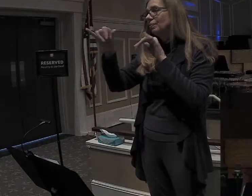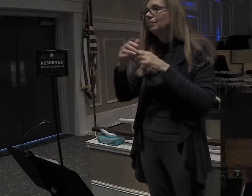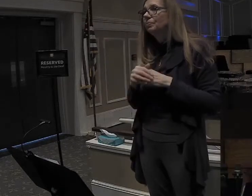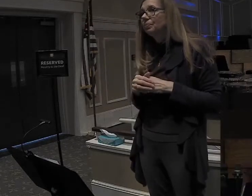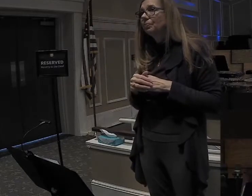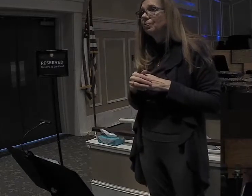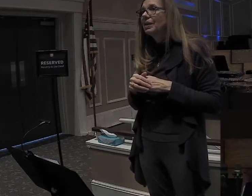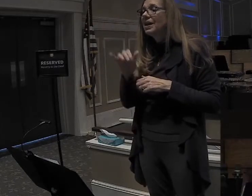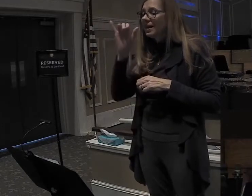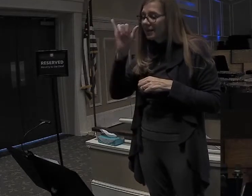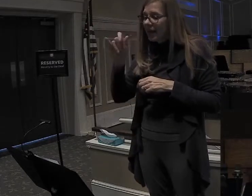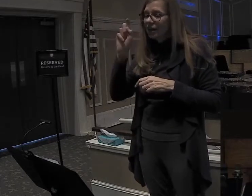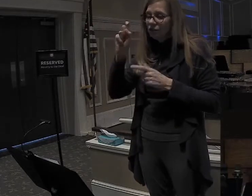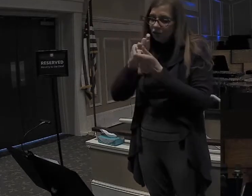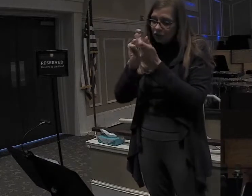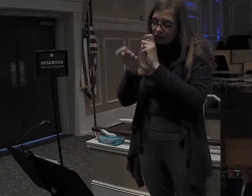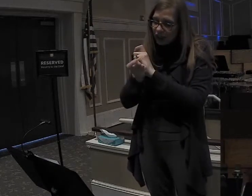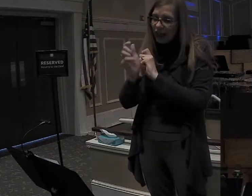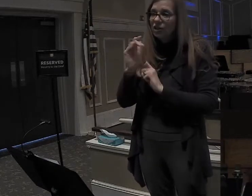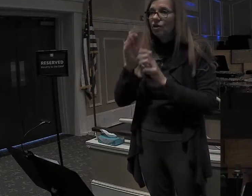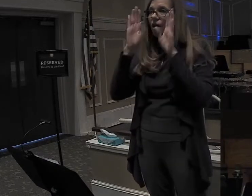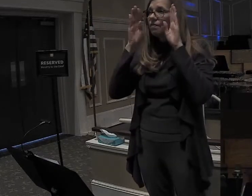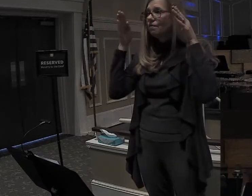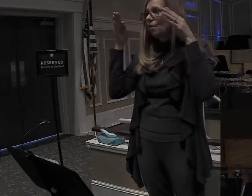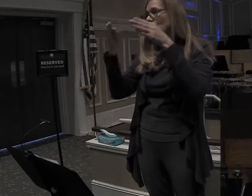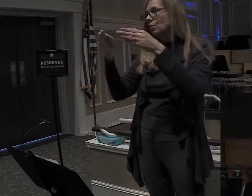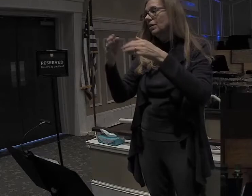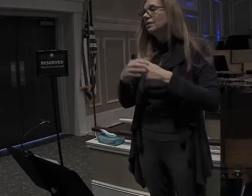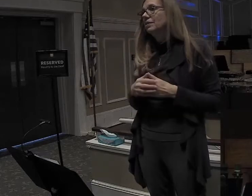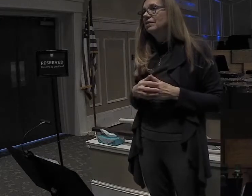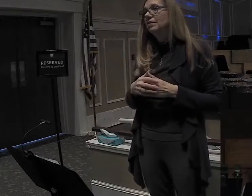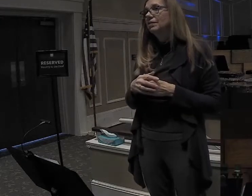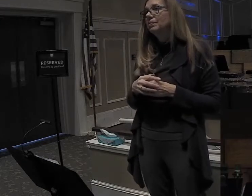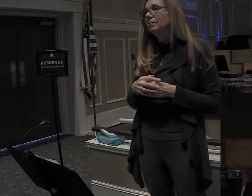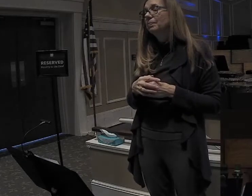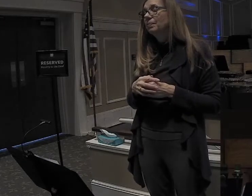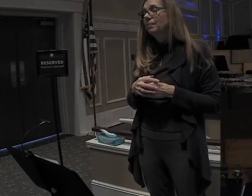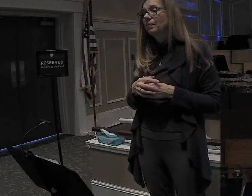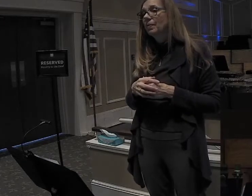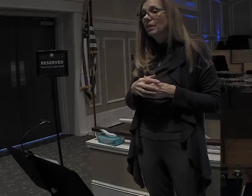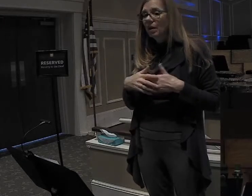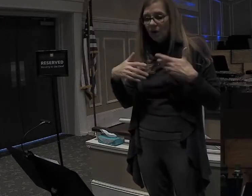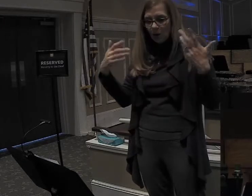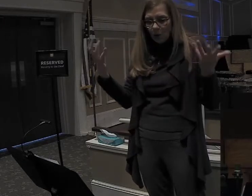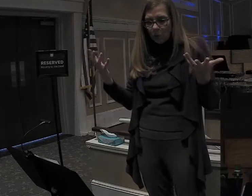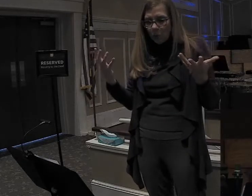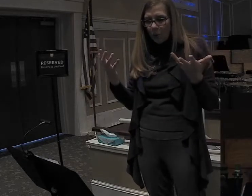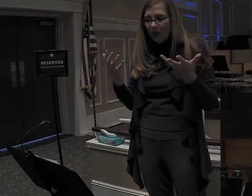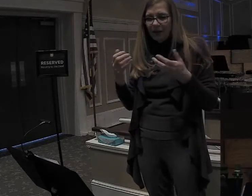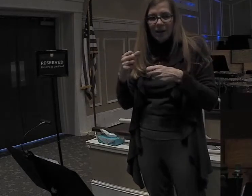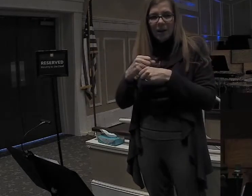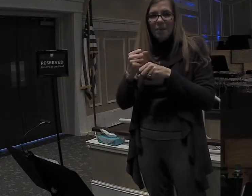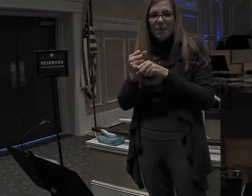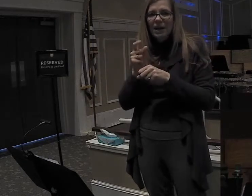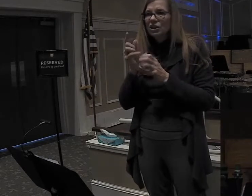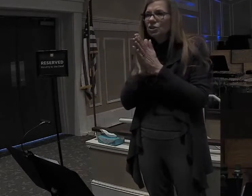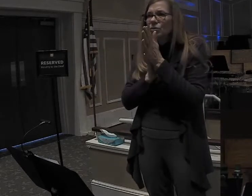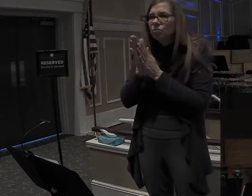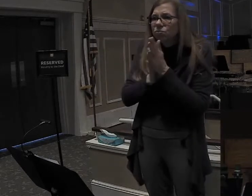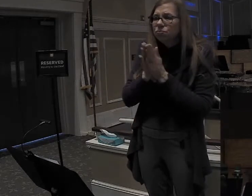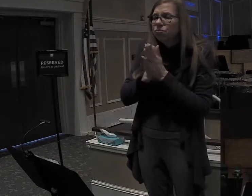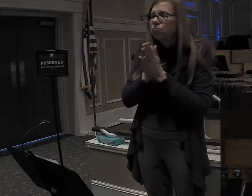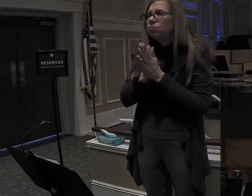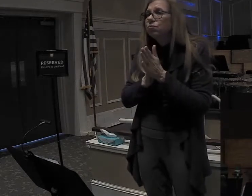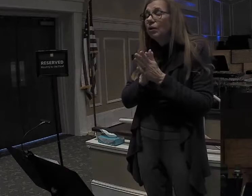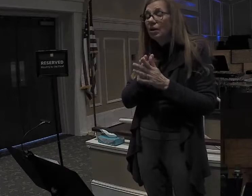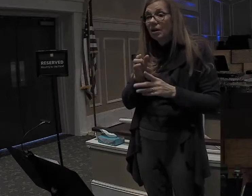This ought to change our focus. That what is it that drives your life? What is the passion of your